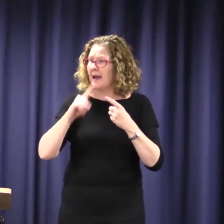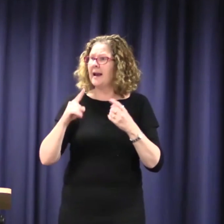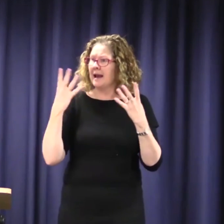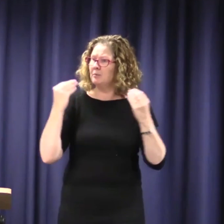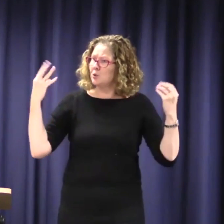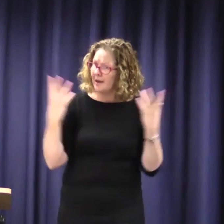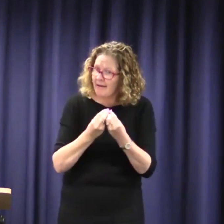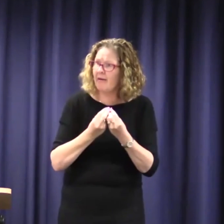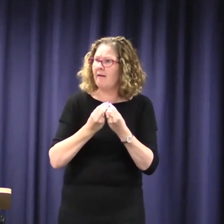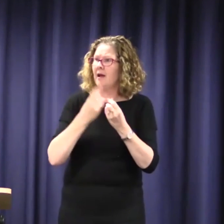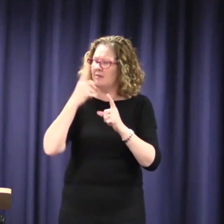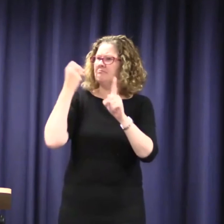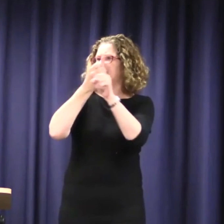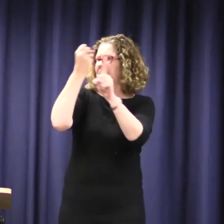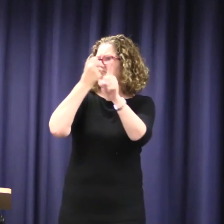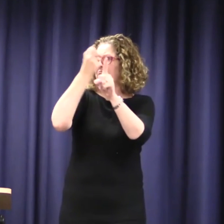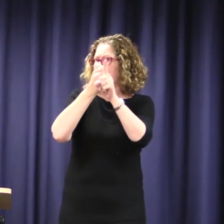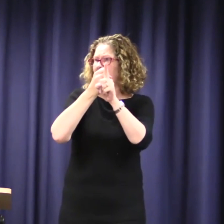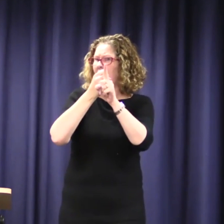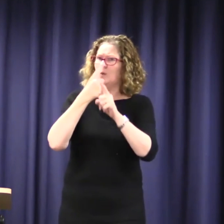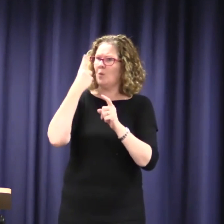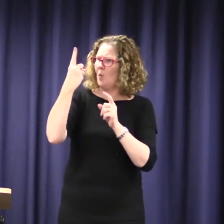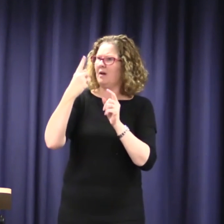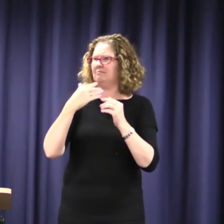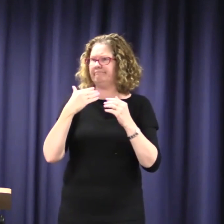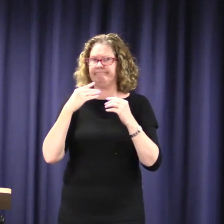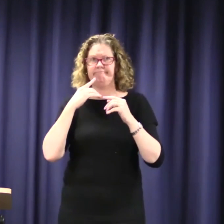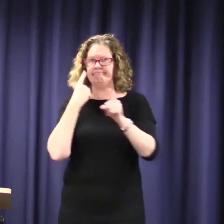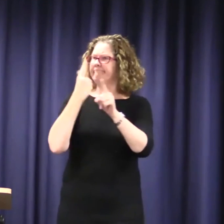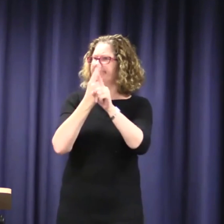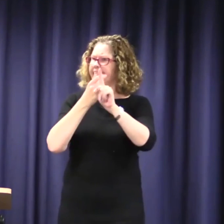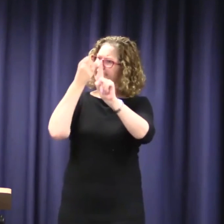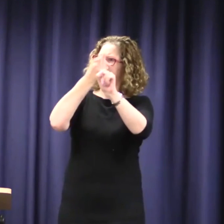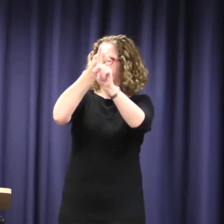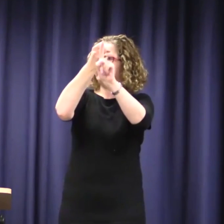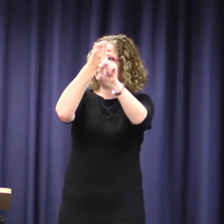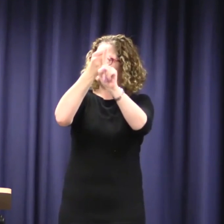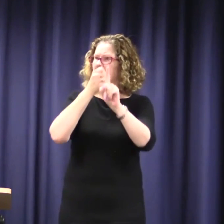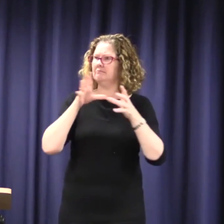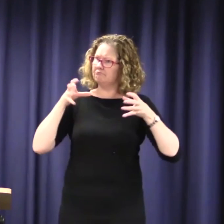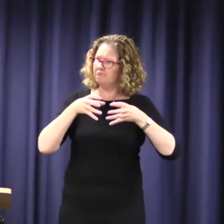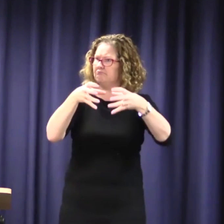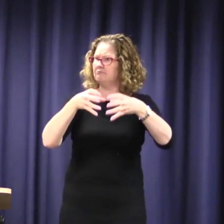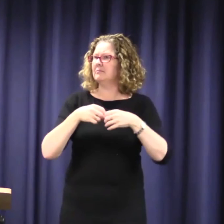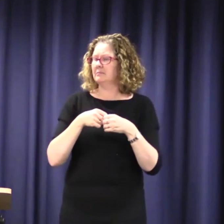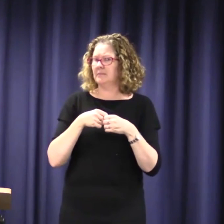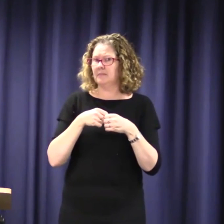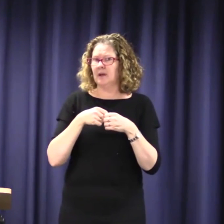can mobilise as a community, that we can come together and continue lobbying the government. One voice is very